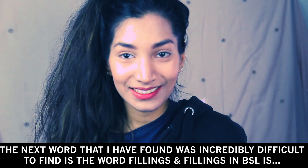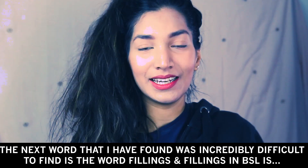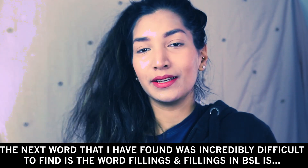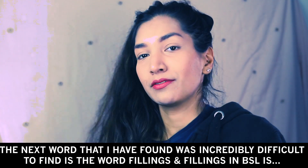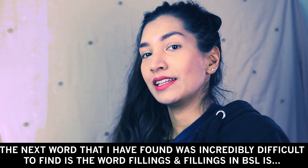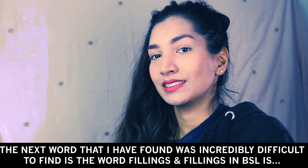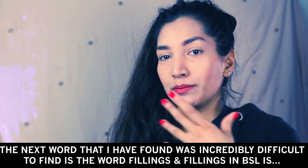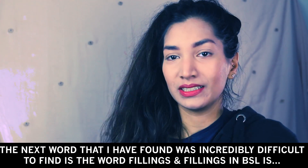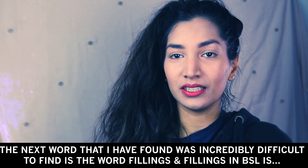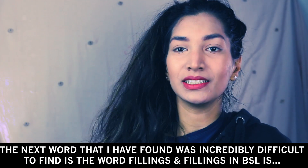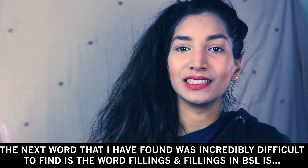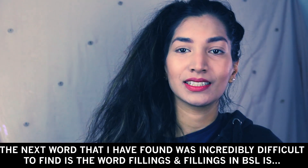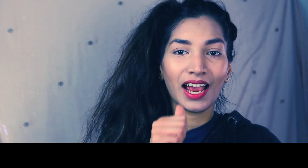fillings, and fillings in BSL is